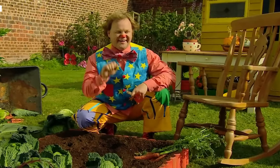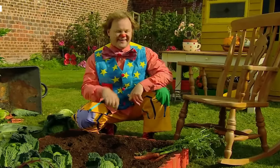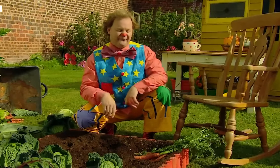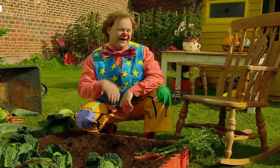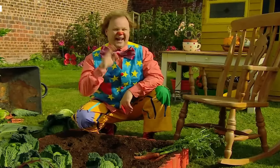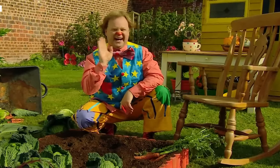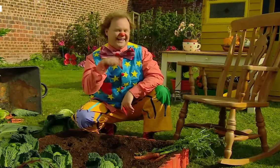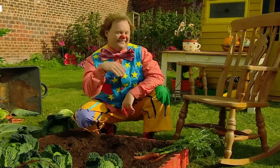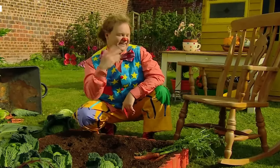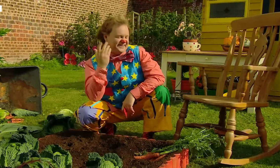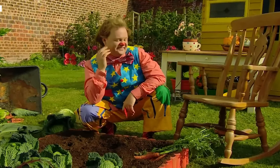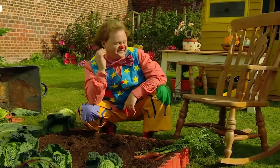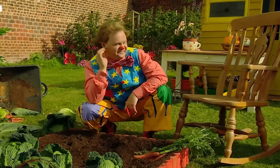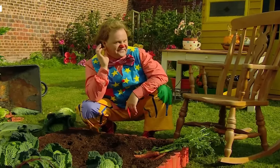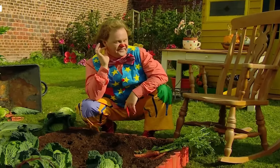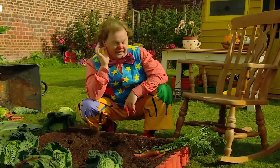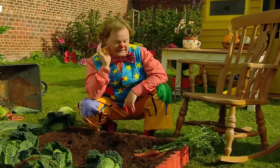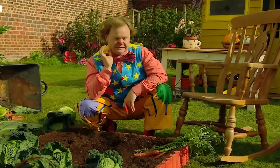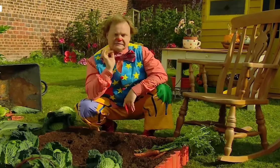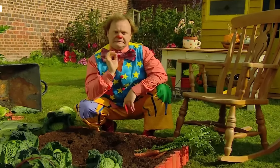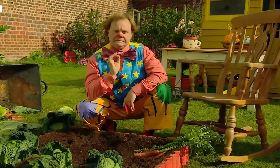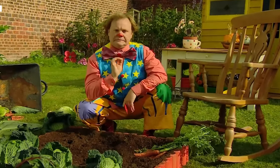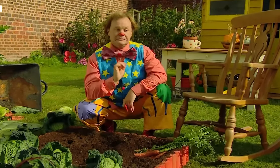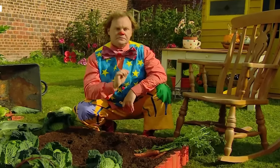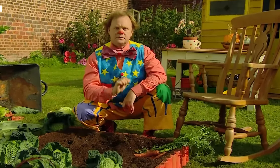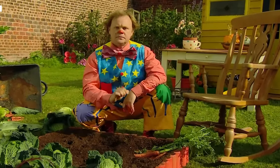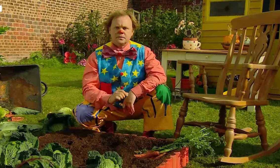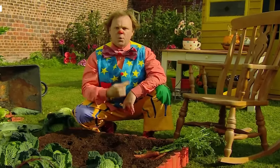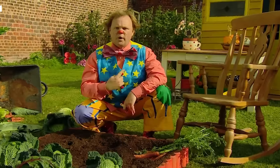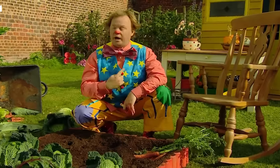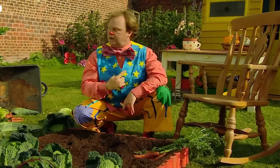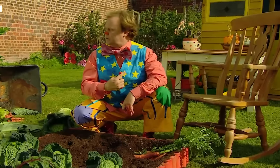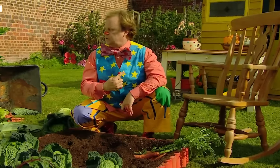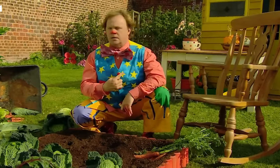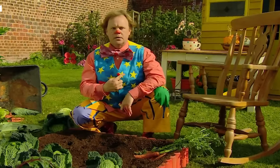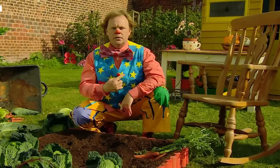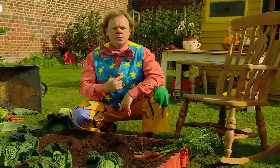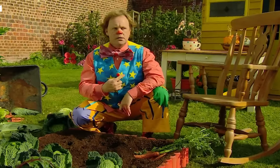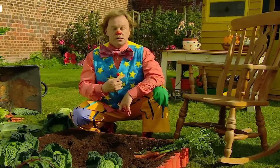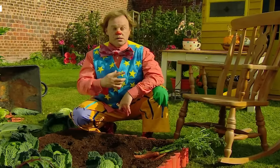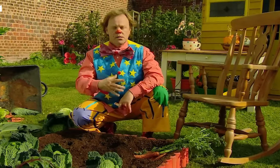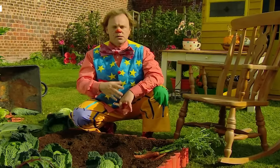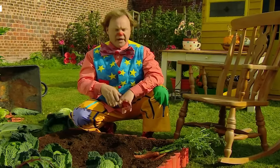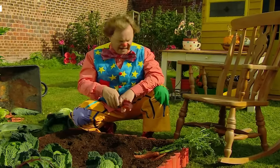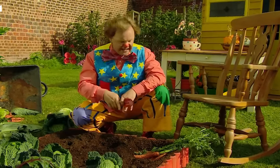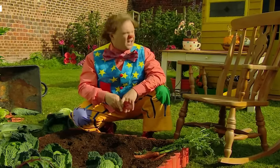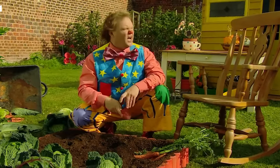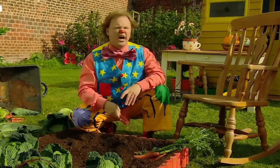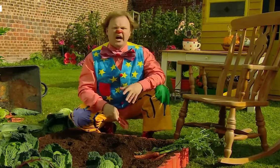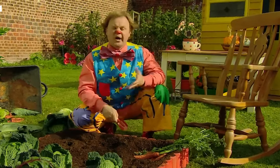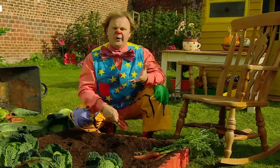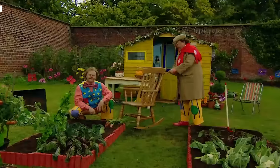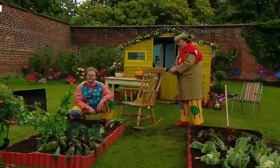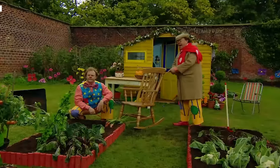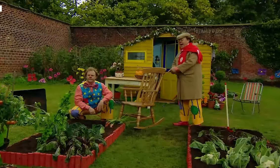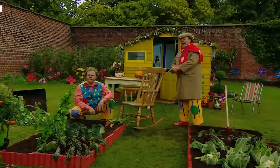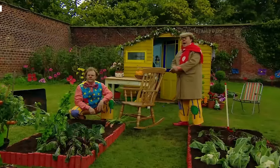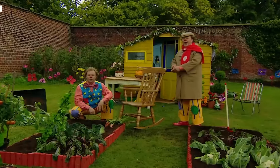Yes, well, are you? Mr. Tumble, you didn't grow those carrots. What? They're Grandad Tumble's. What? They fell what? Into the